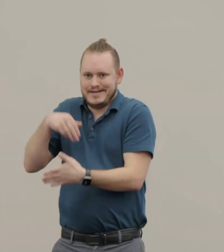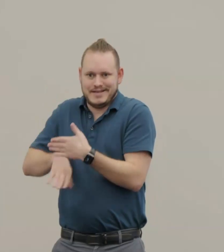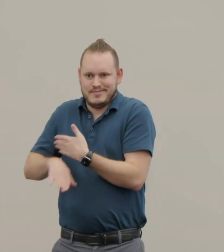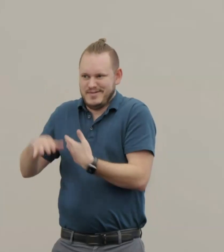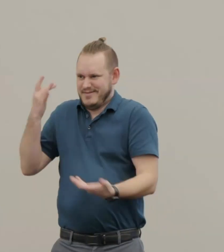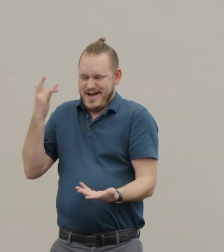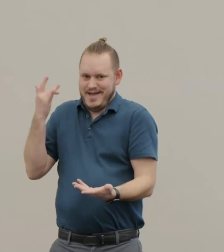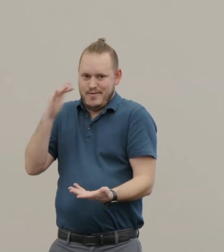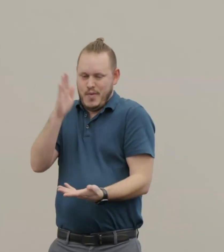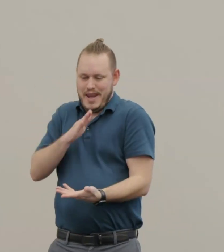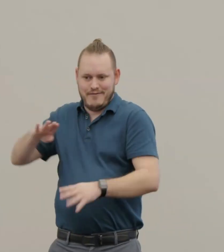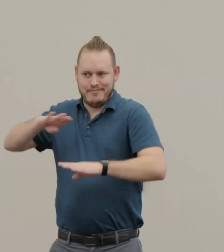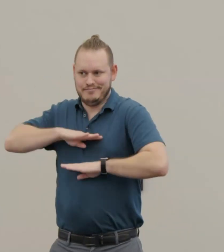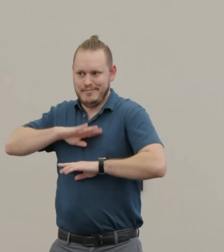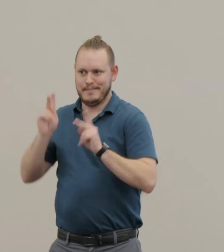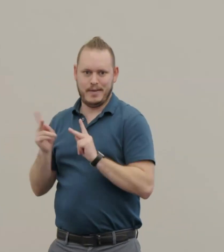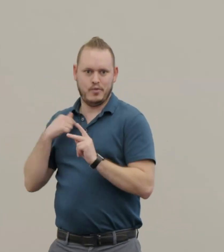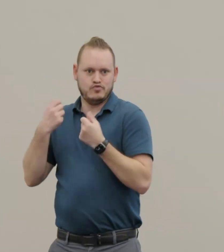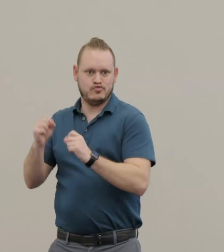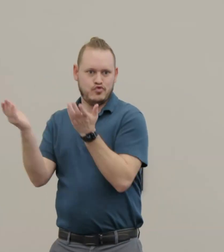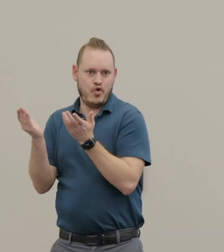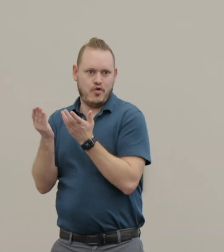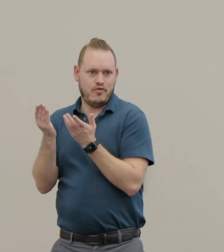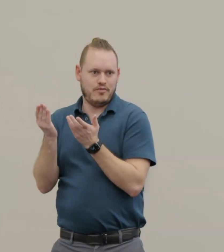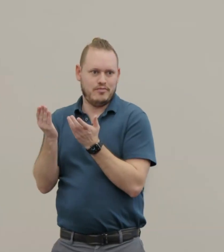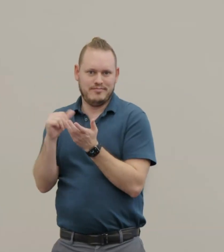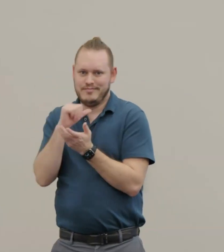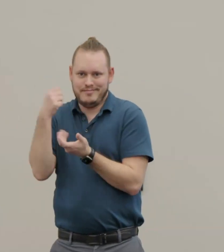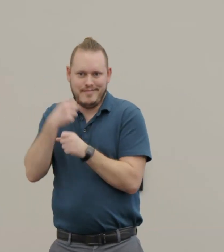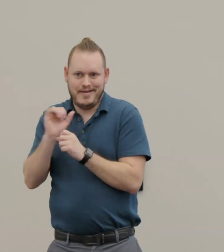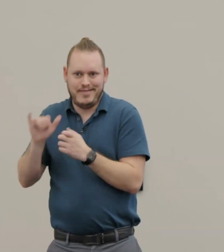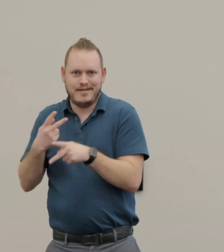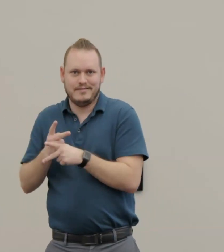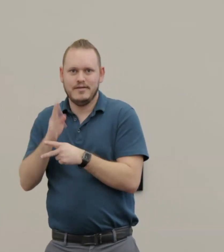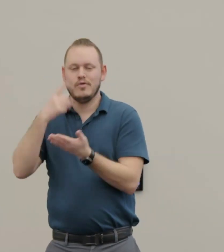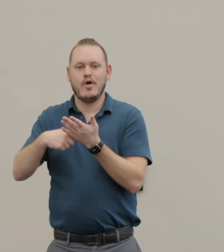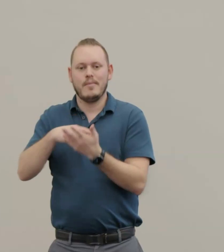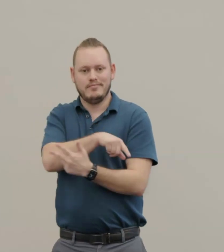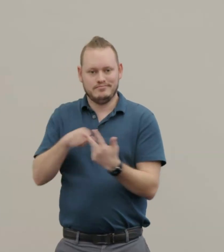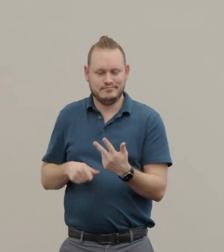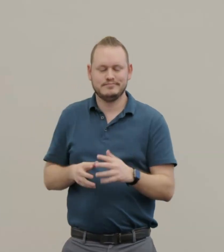never reach the people we're trying to serve? That's what we're going to talk about for the rest of this time.